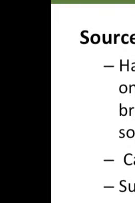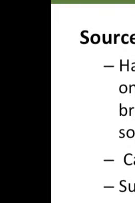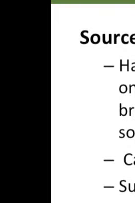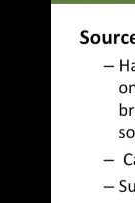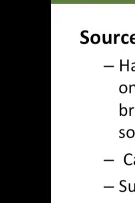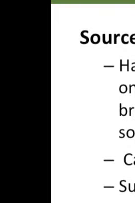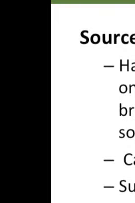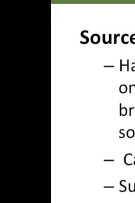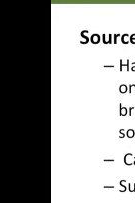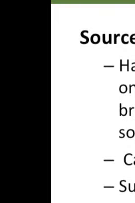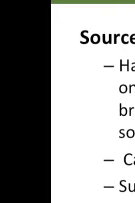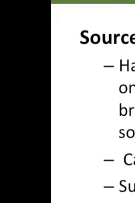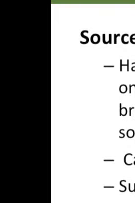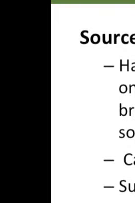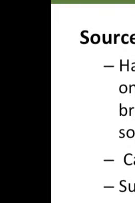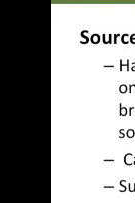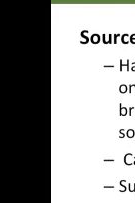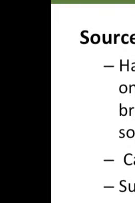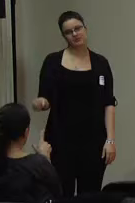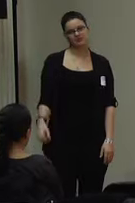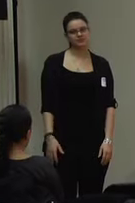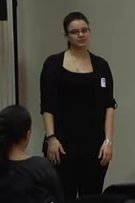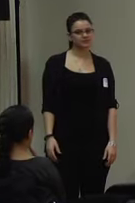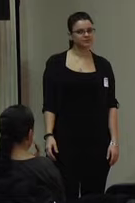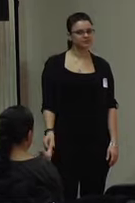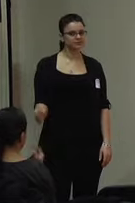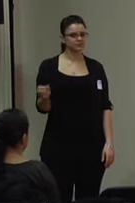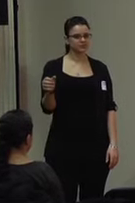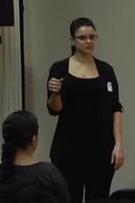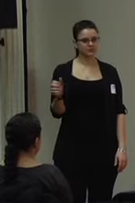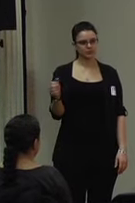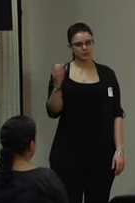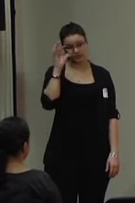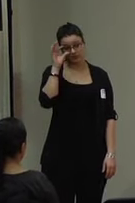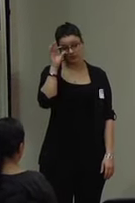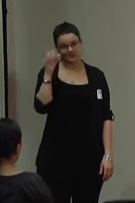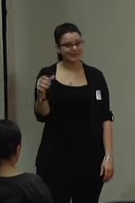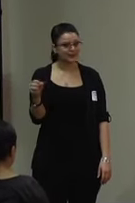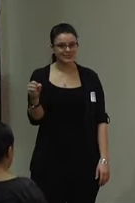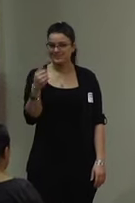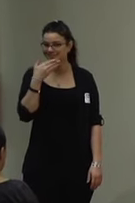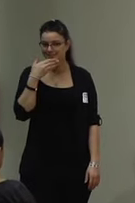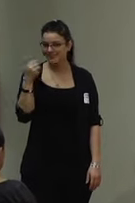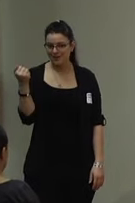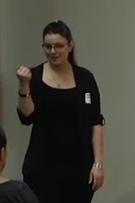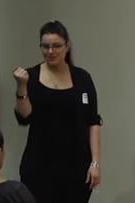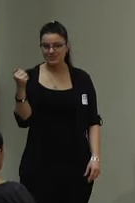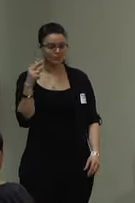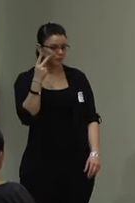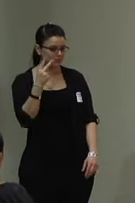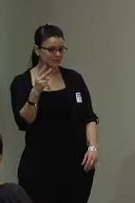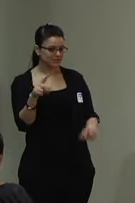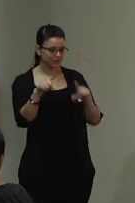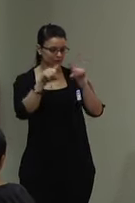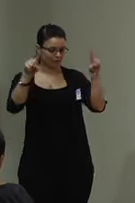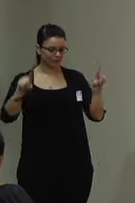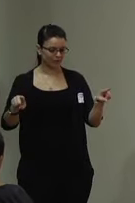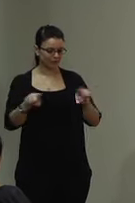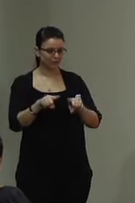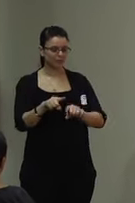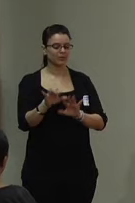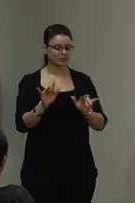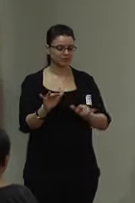is not only the only source of calcium, but not necessarily the best source of calcium. There is a lot of calcium in bok